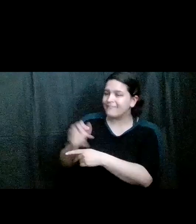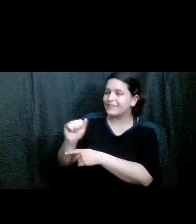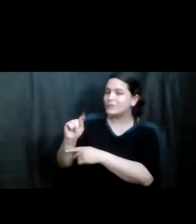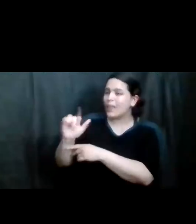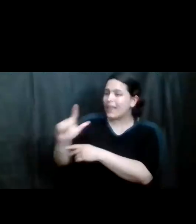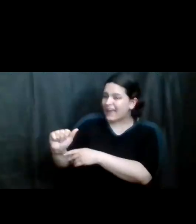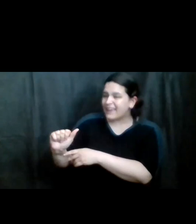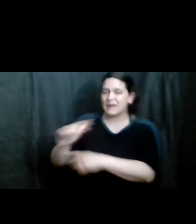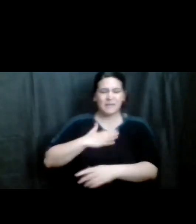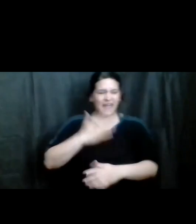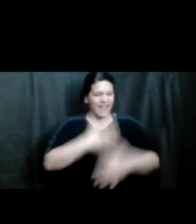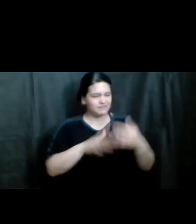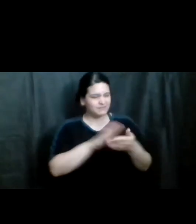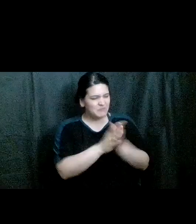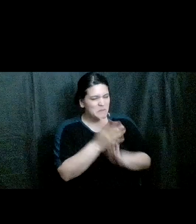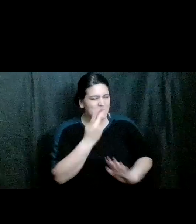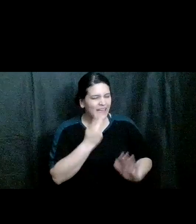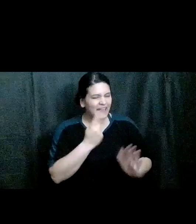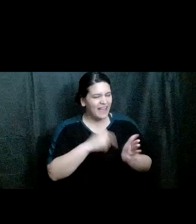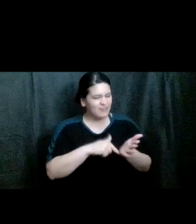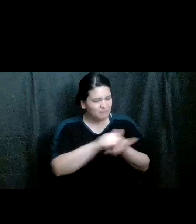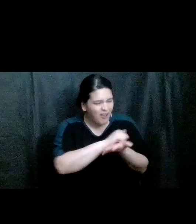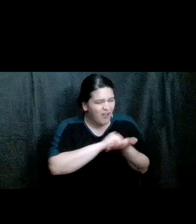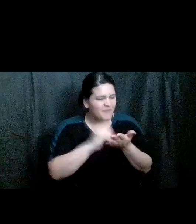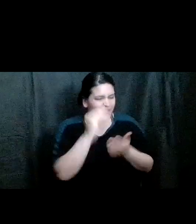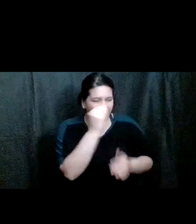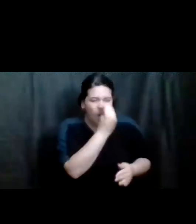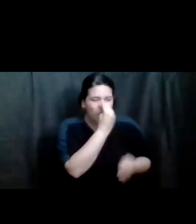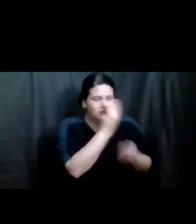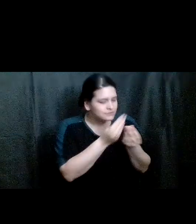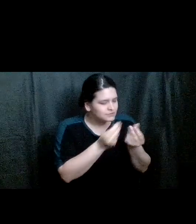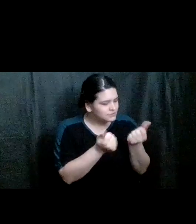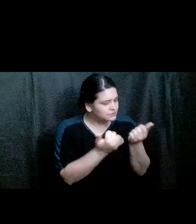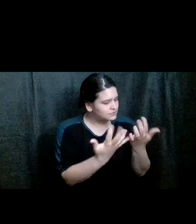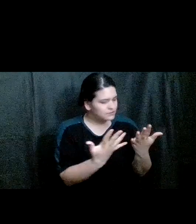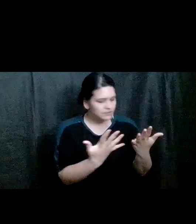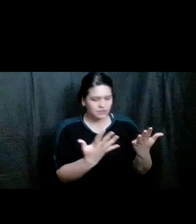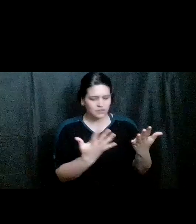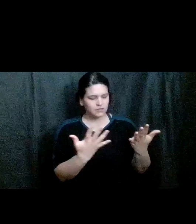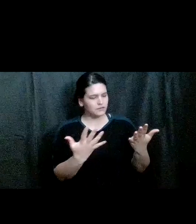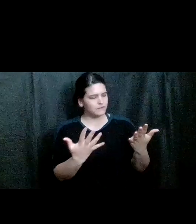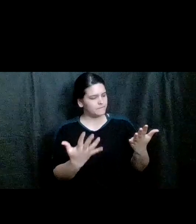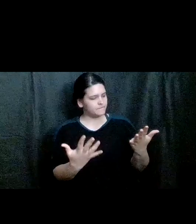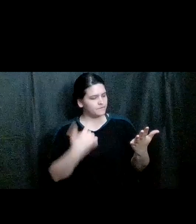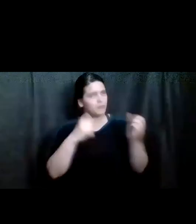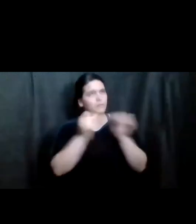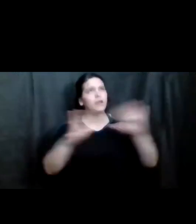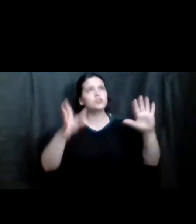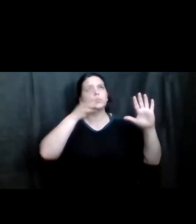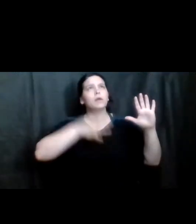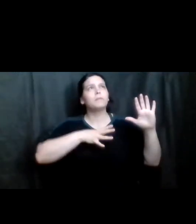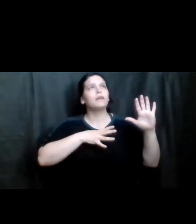its flowers against the framed screen. We speak of winnowing, and I imagine the wind carrying the dried parts